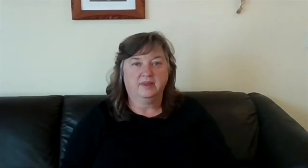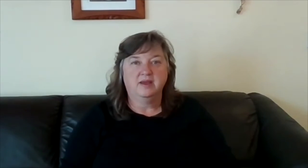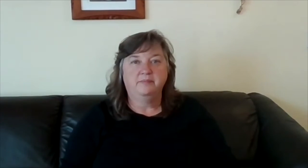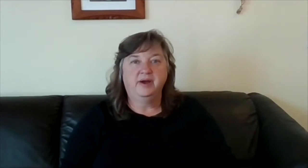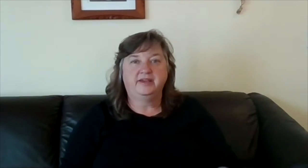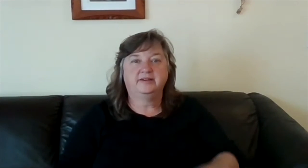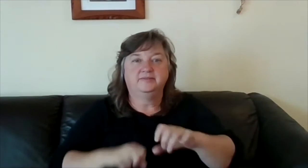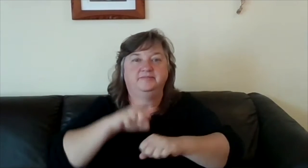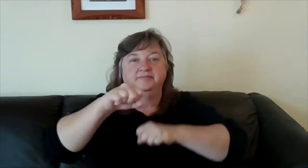Bike.